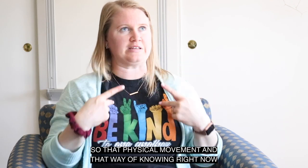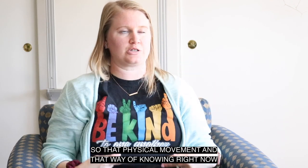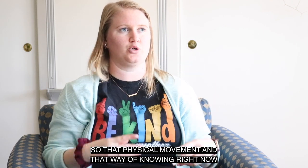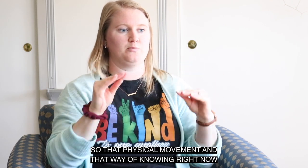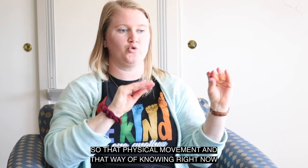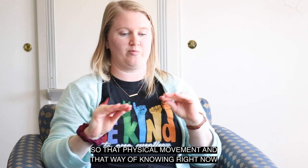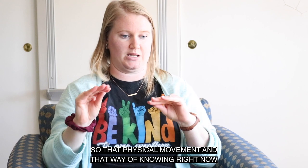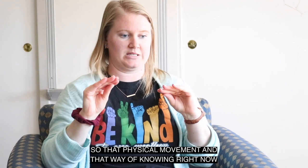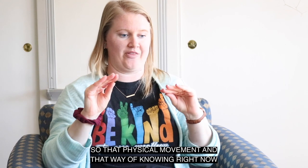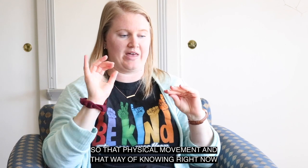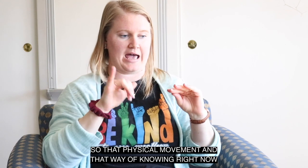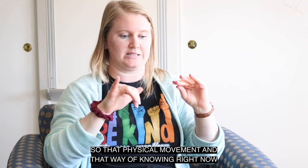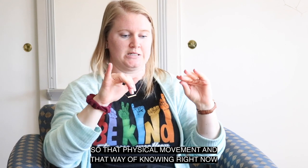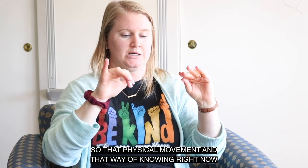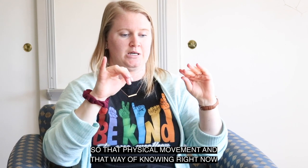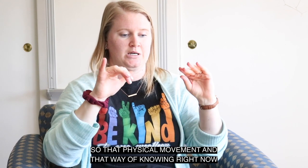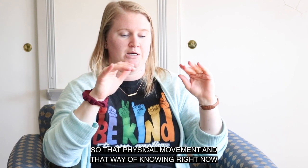physical movement and that